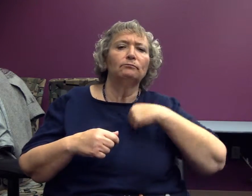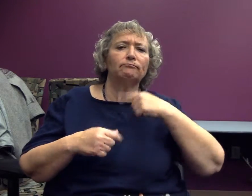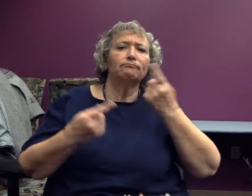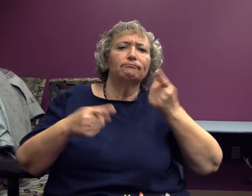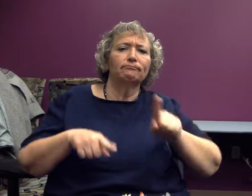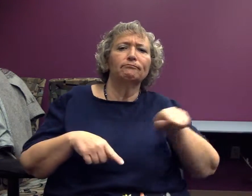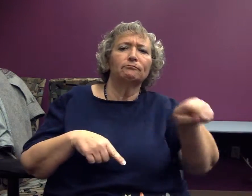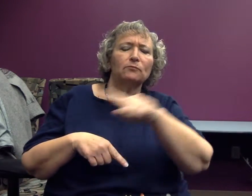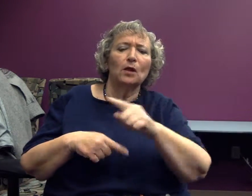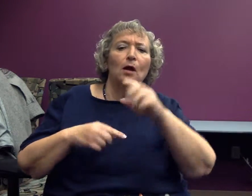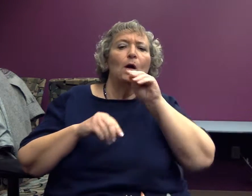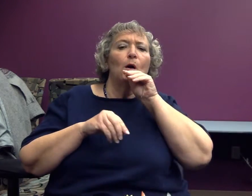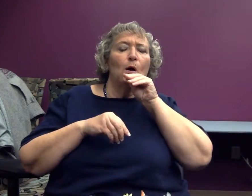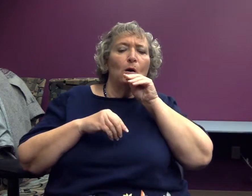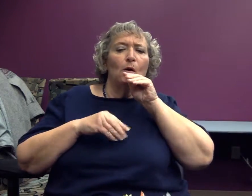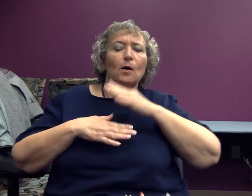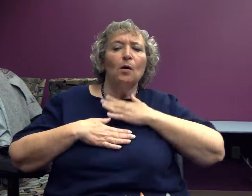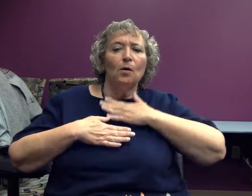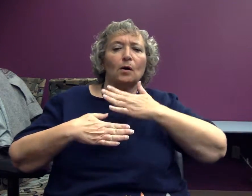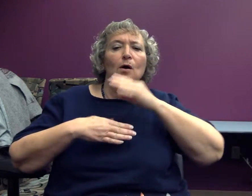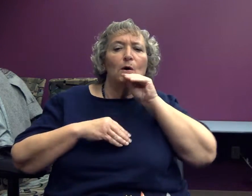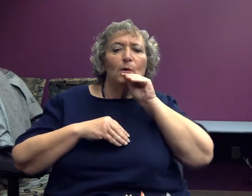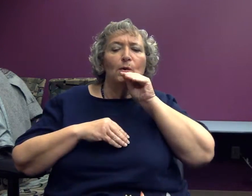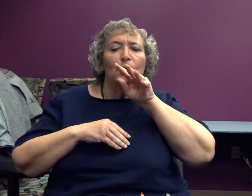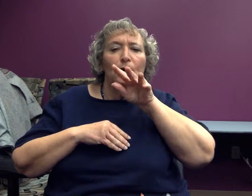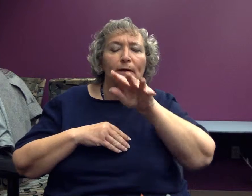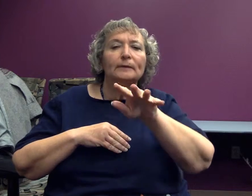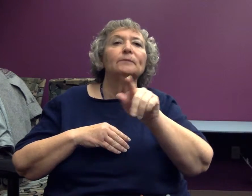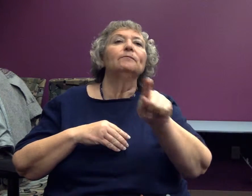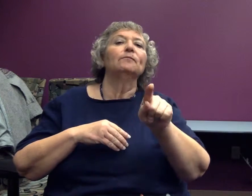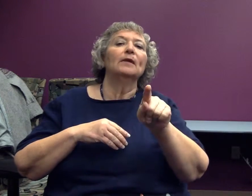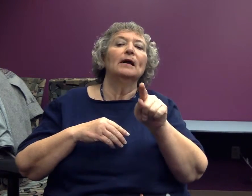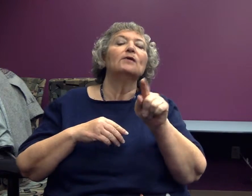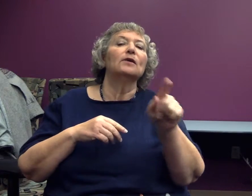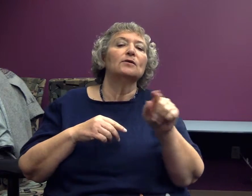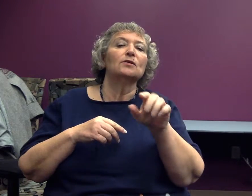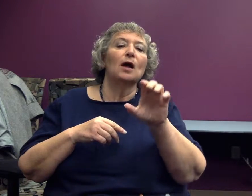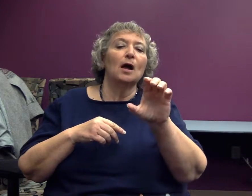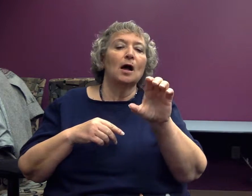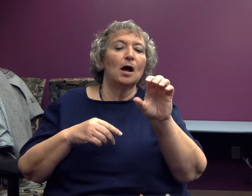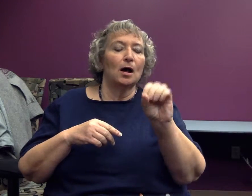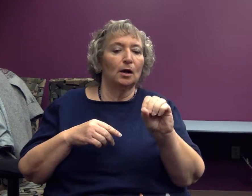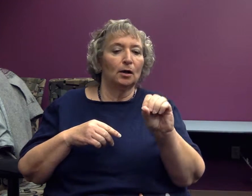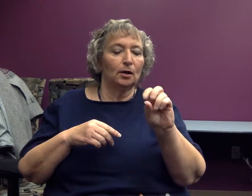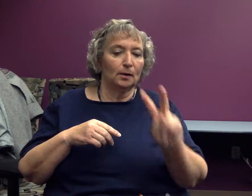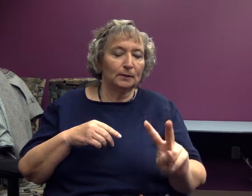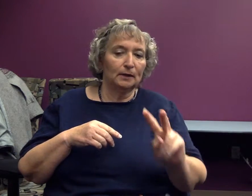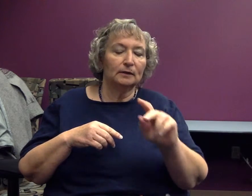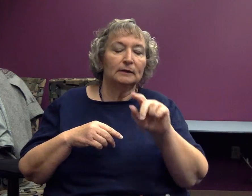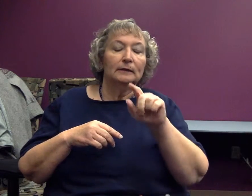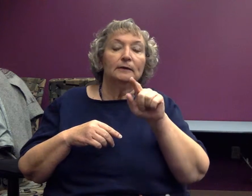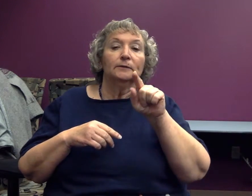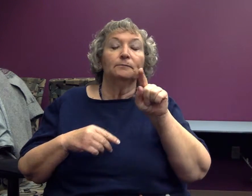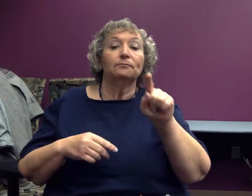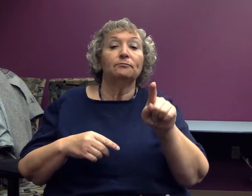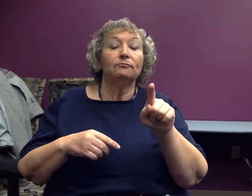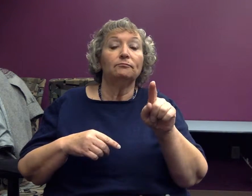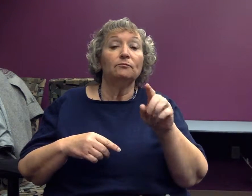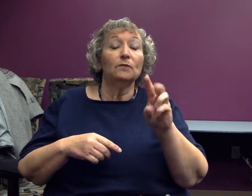vapor. The water vapor in your breath hits the window. It cools and collects, and that's condensation. Another